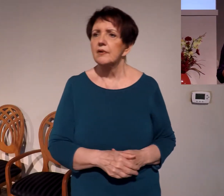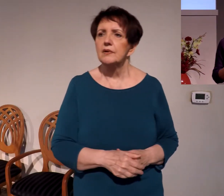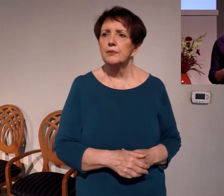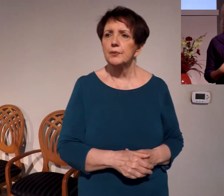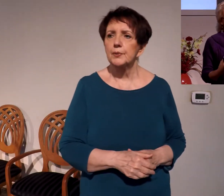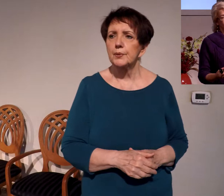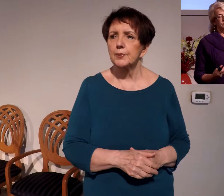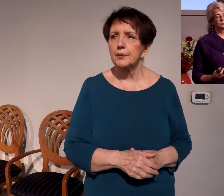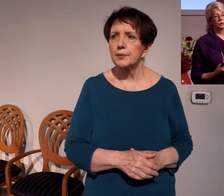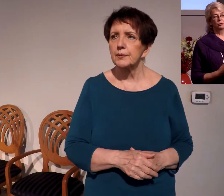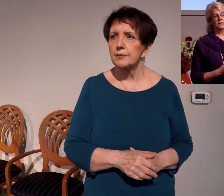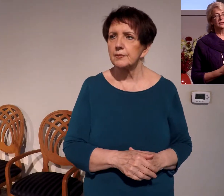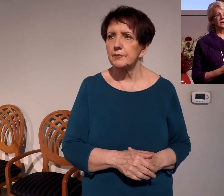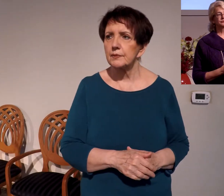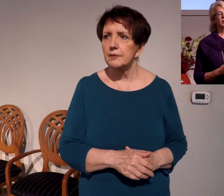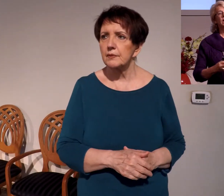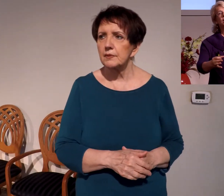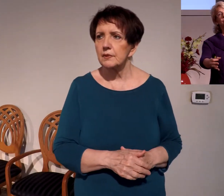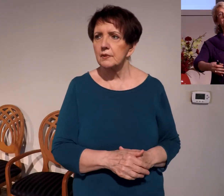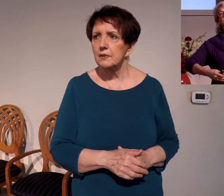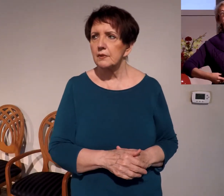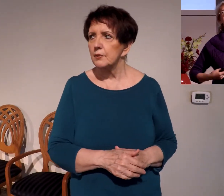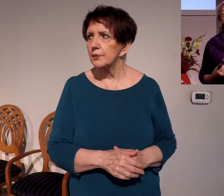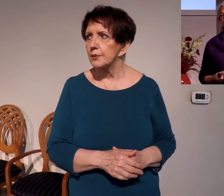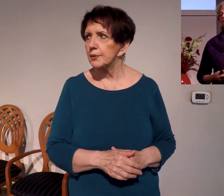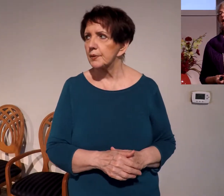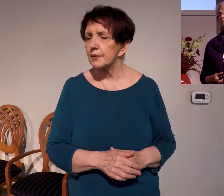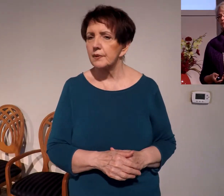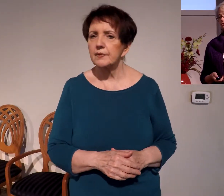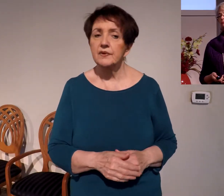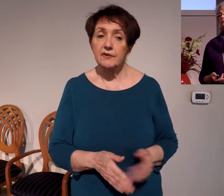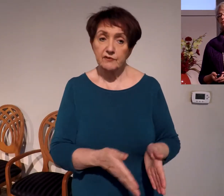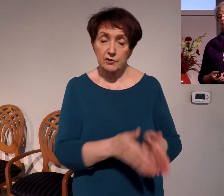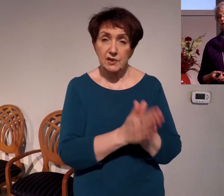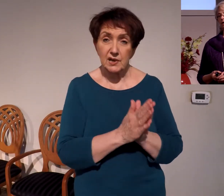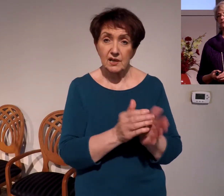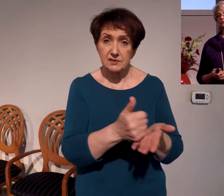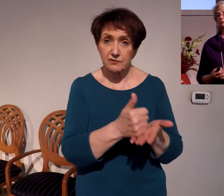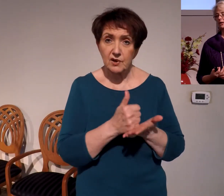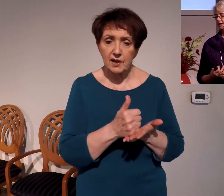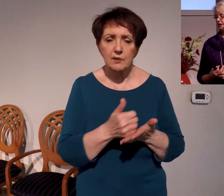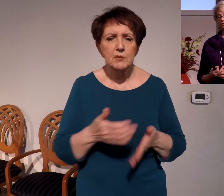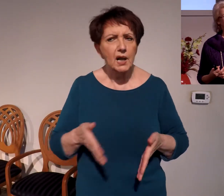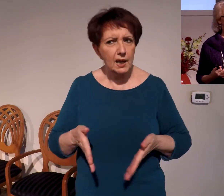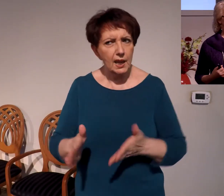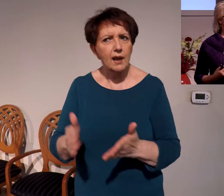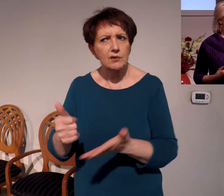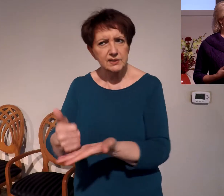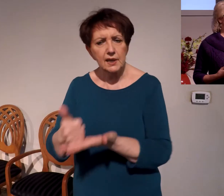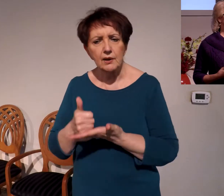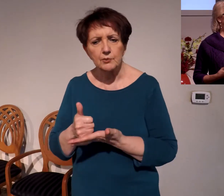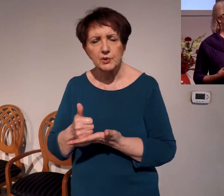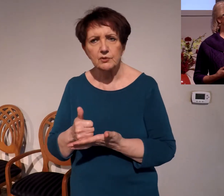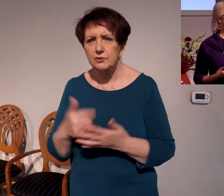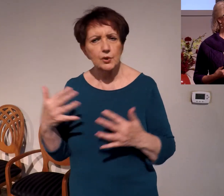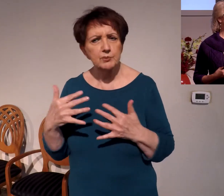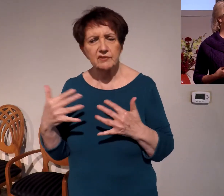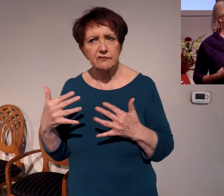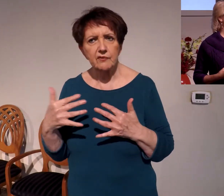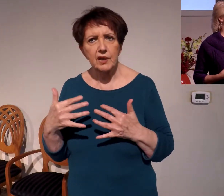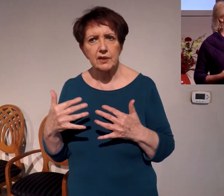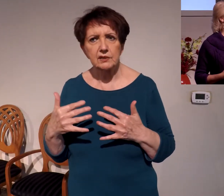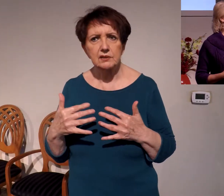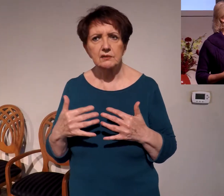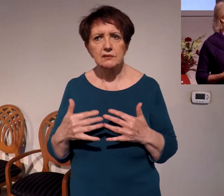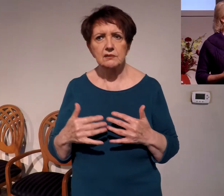So if we bring ourselves to the point where we can ask for help, then to allow it to move us. Don't be afraid to